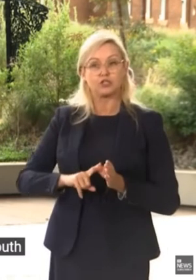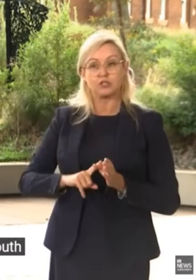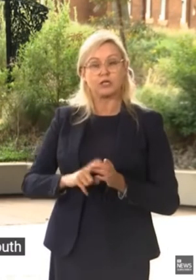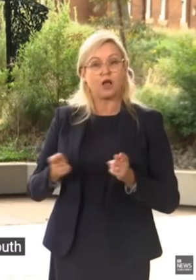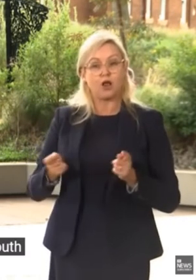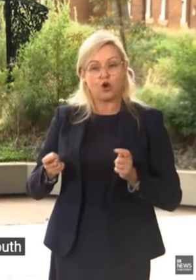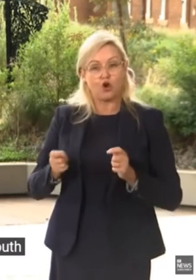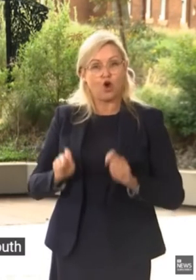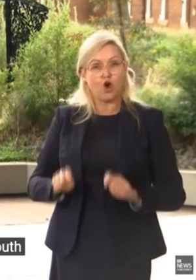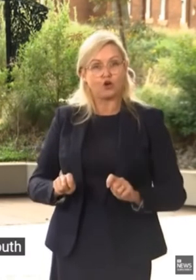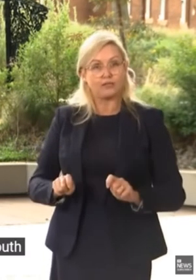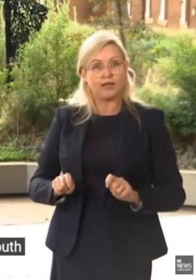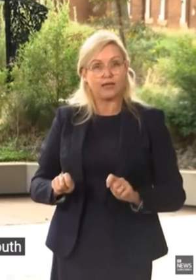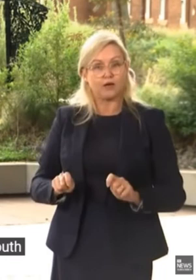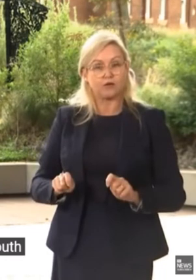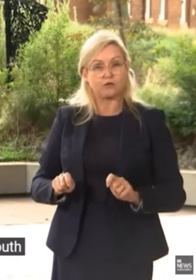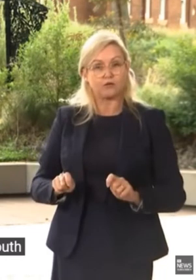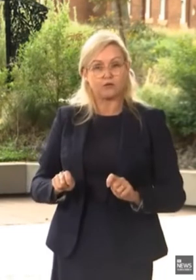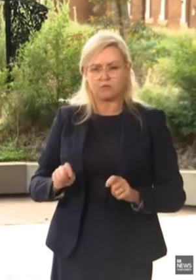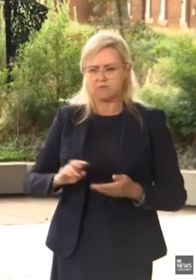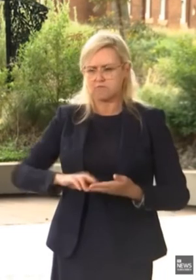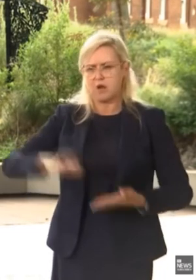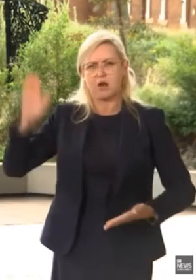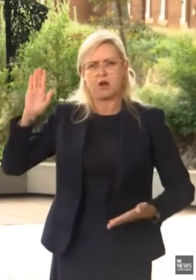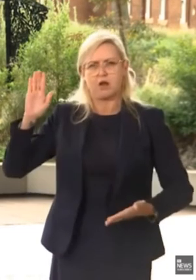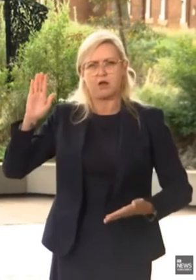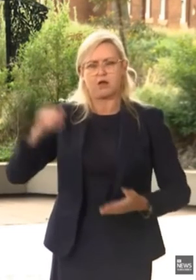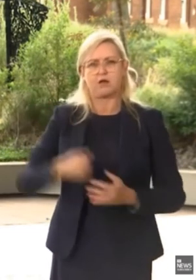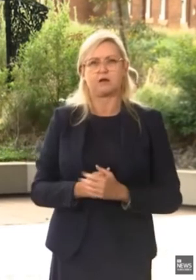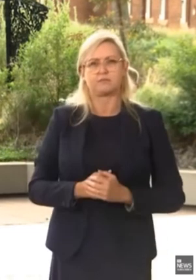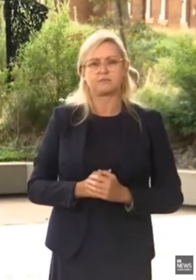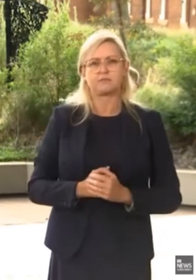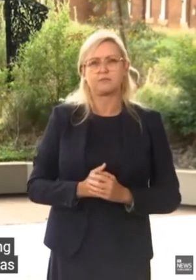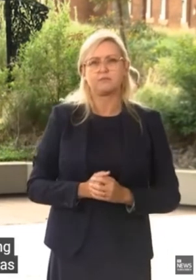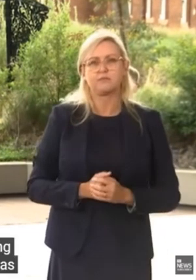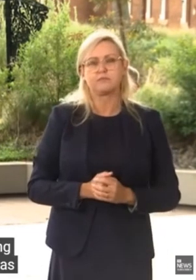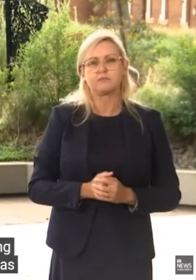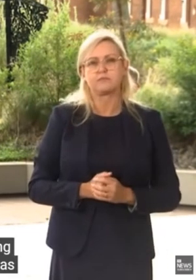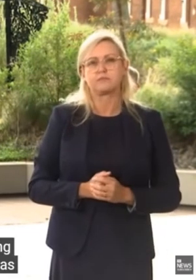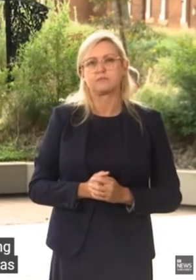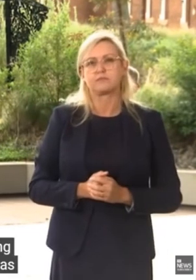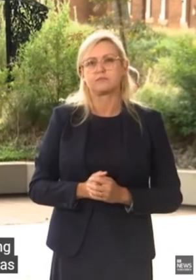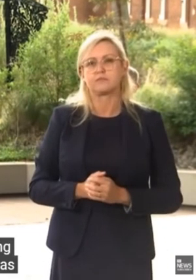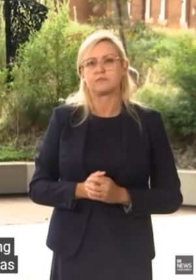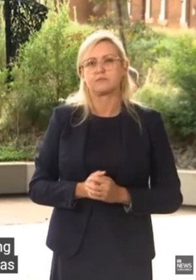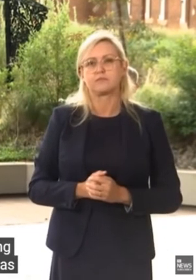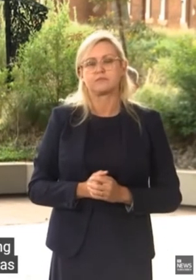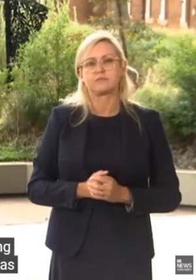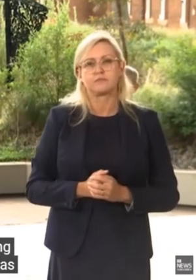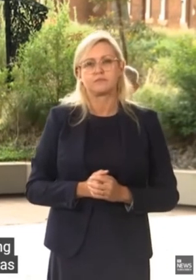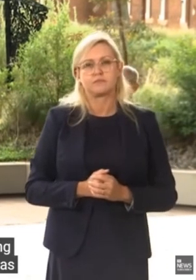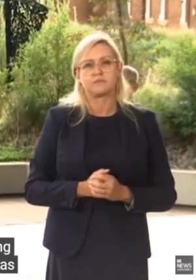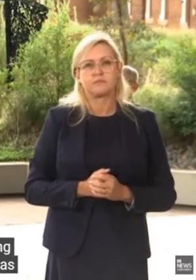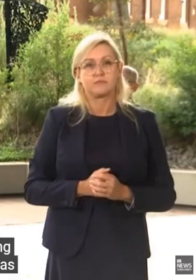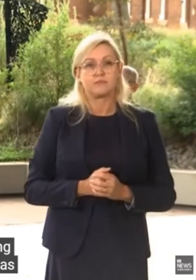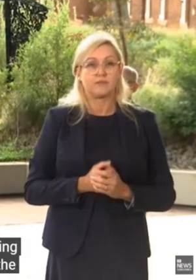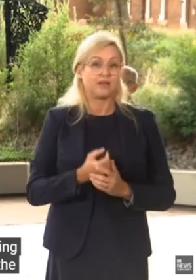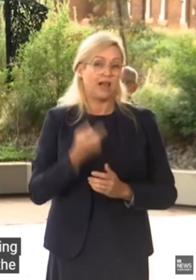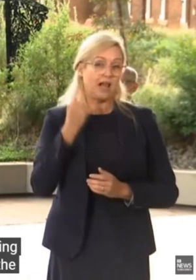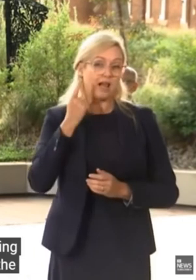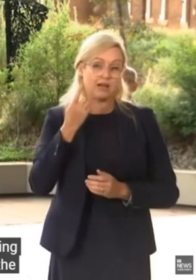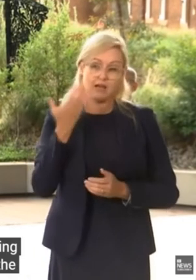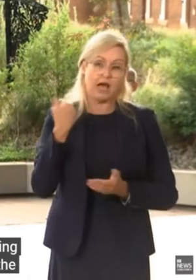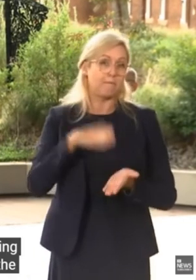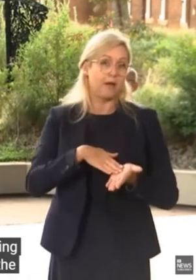about lockdowns, people calling for there are people across this state and across this country who 2 months ago and a month ago were calling